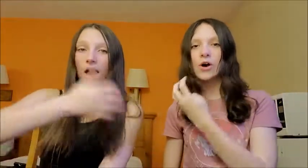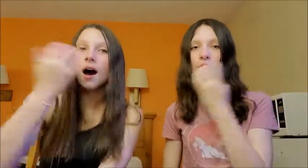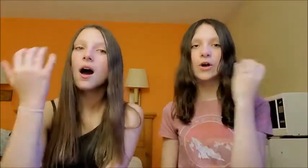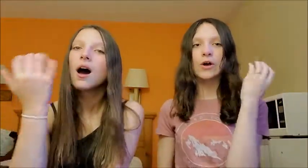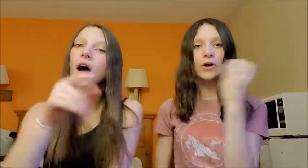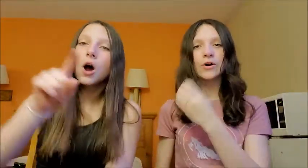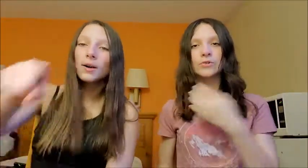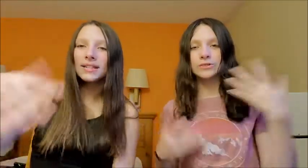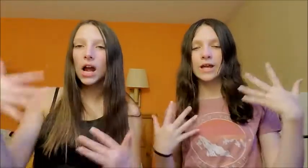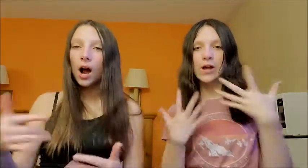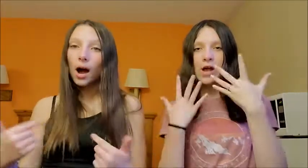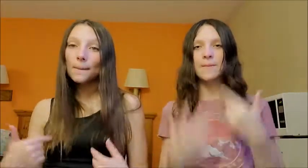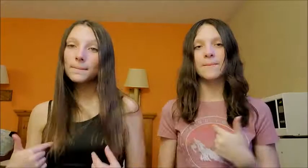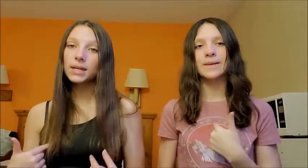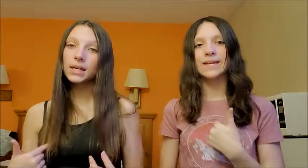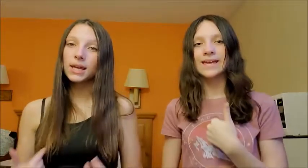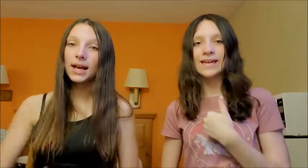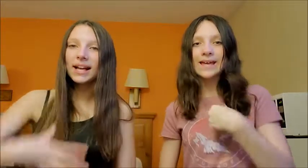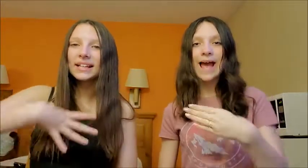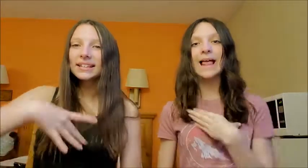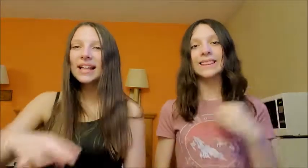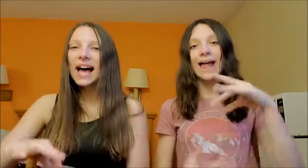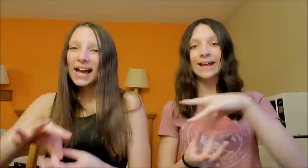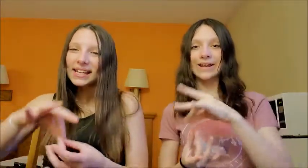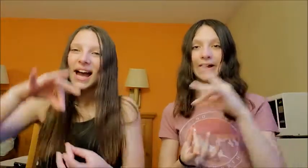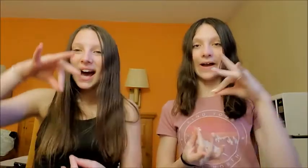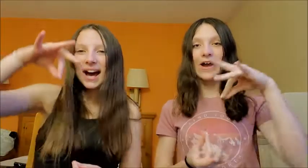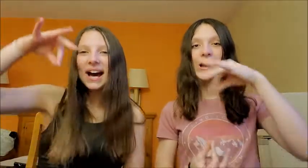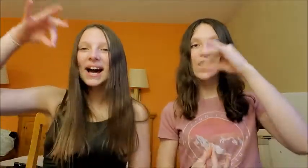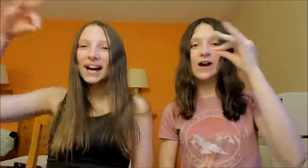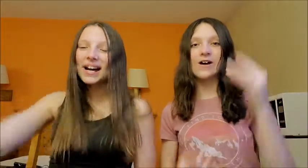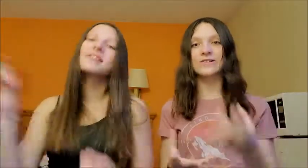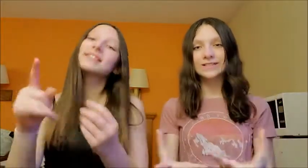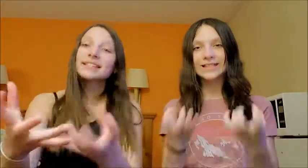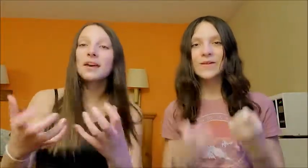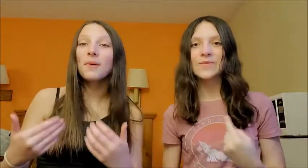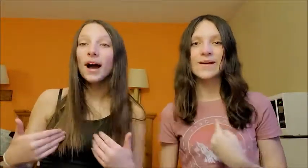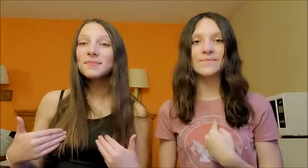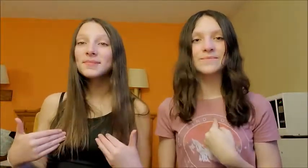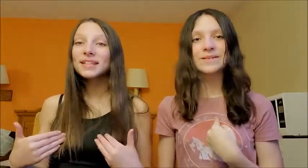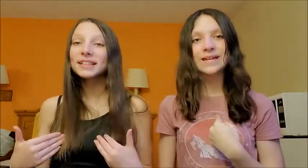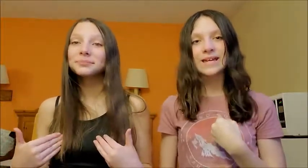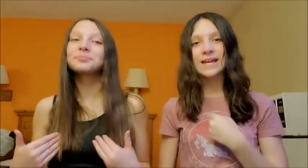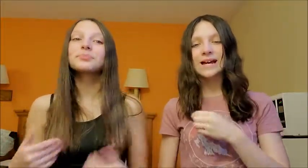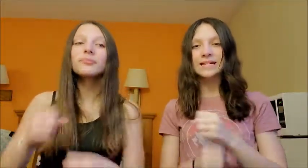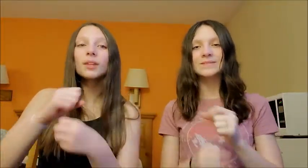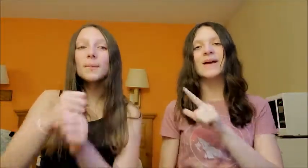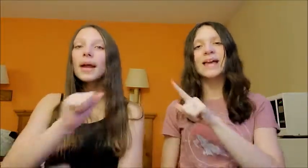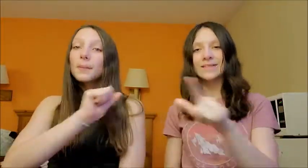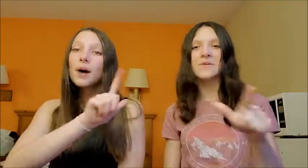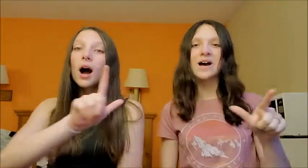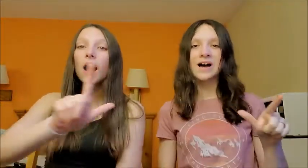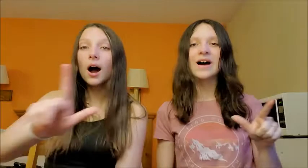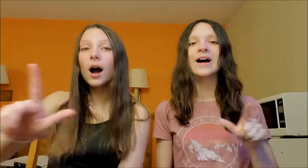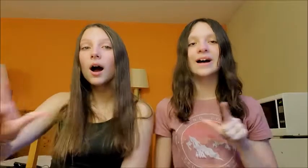oh, oh, oh, oh, they haunt me Like those, they want me to make them all